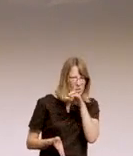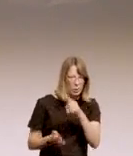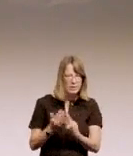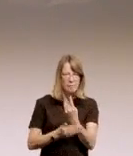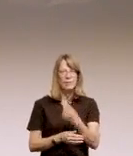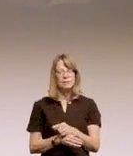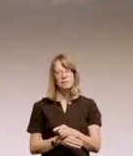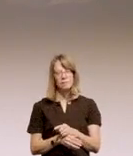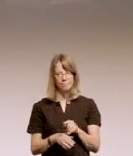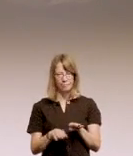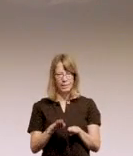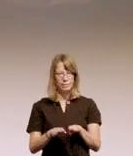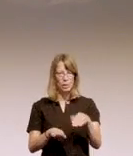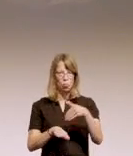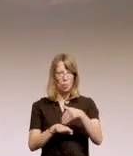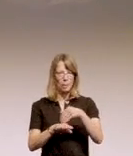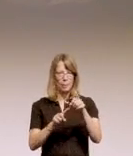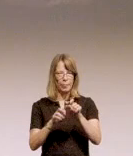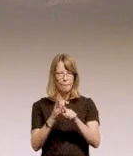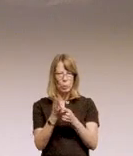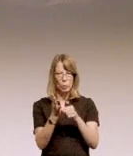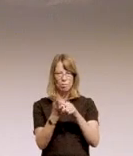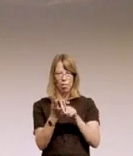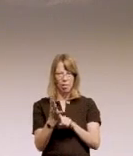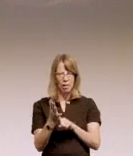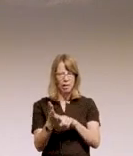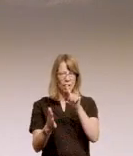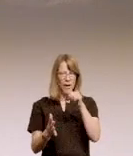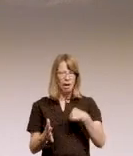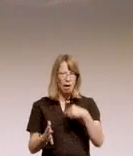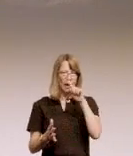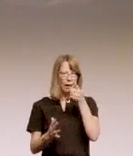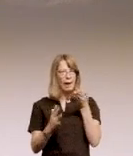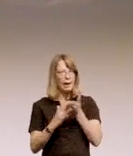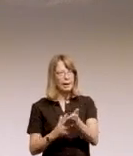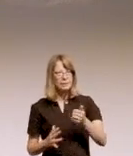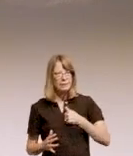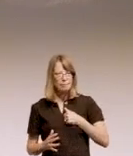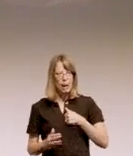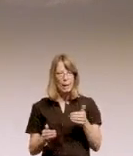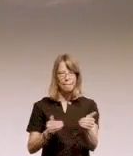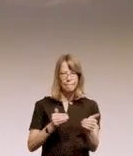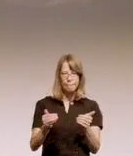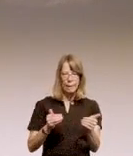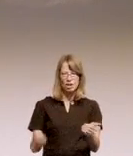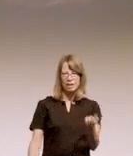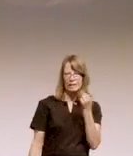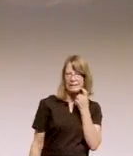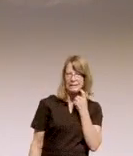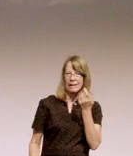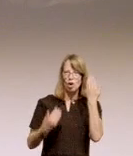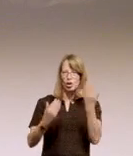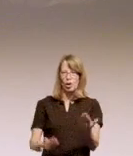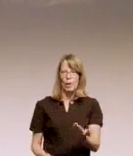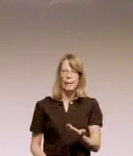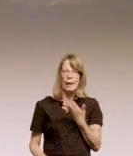portal. Things like, I can't access my budget easily and view how much money is left over. I can't